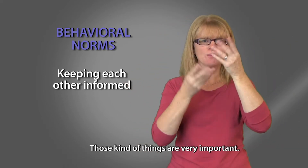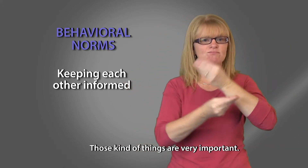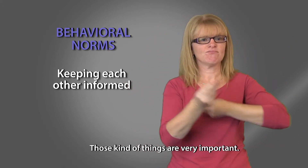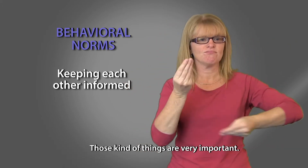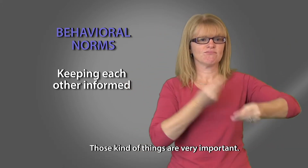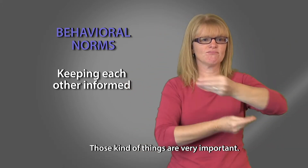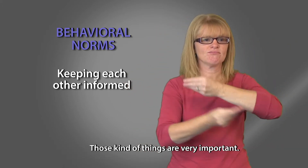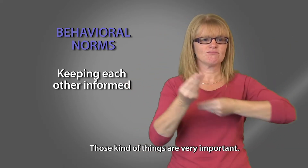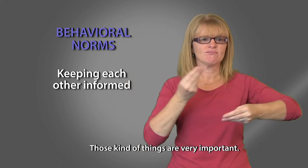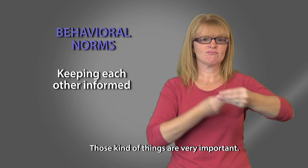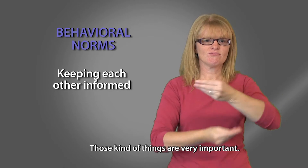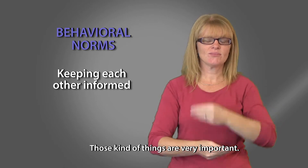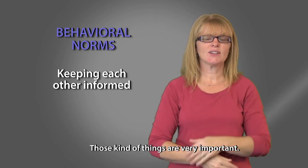kinds of things are very important.